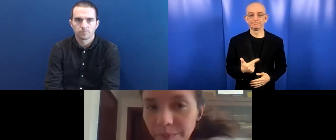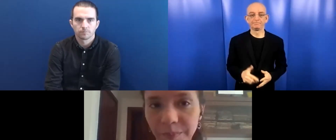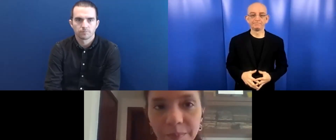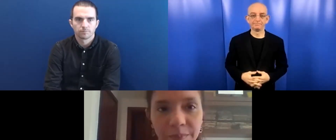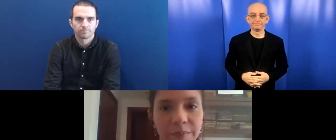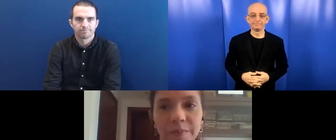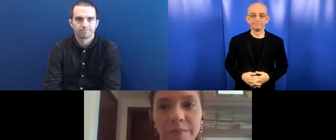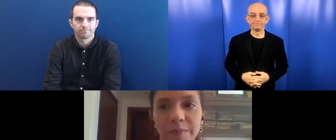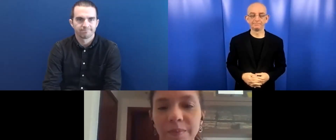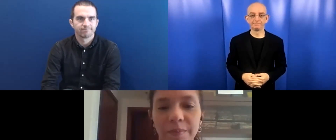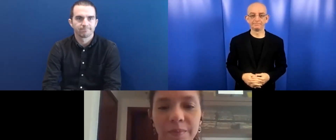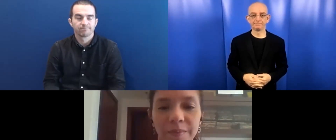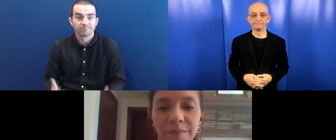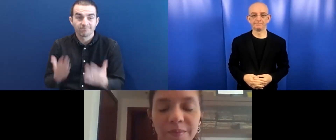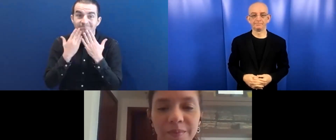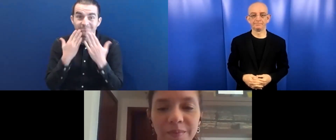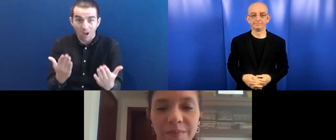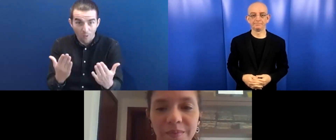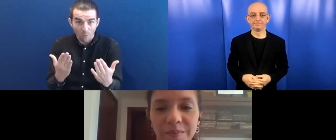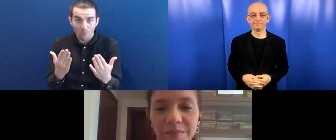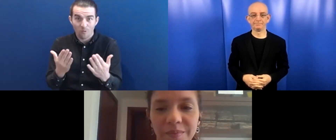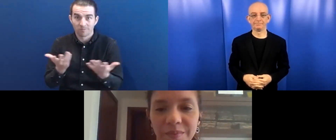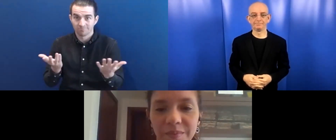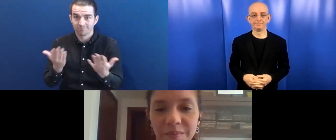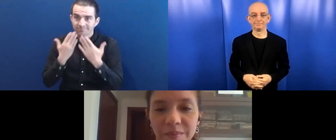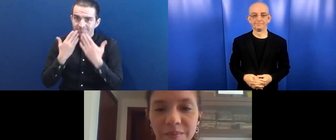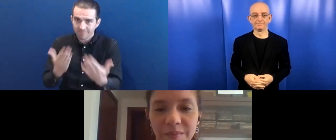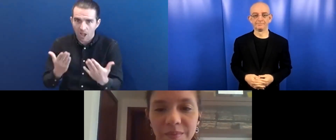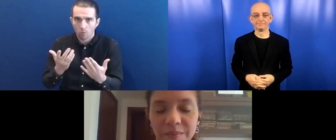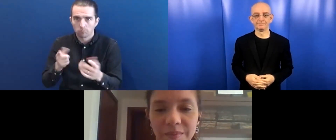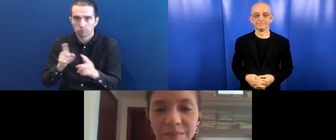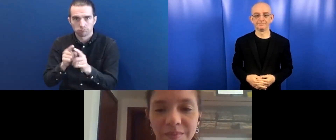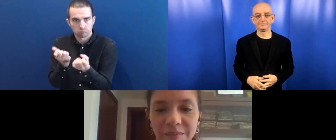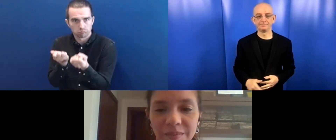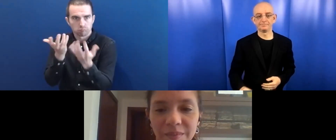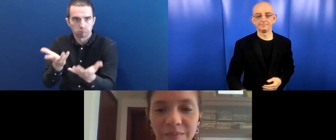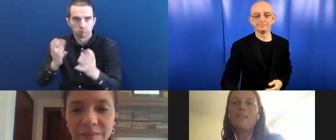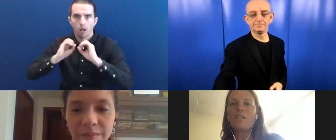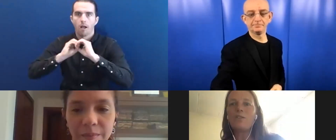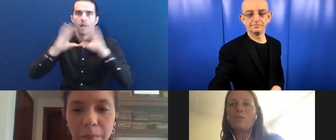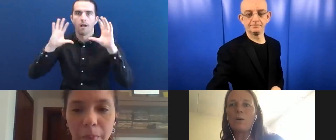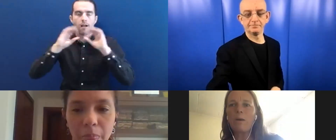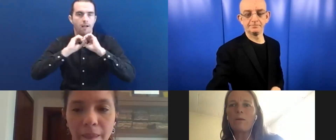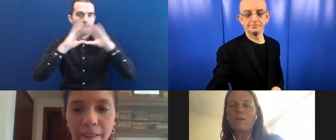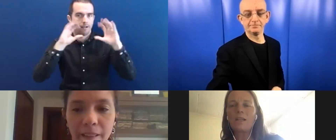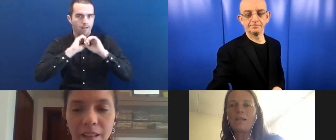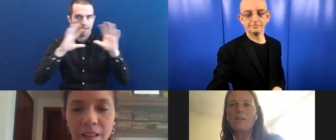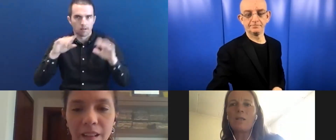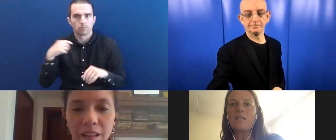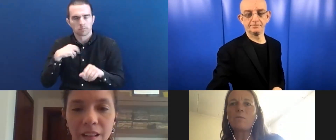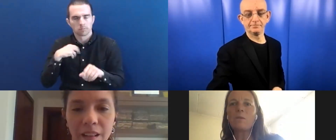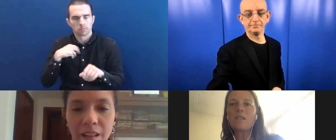Thanks for setting the scene and setting our scene. We in IDDC usually talk